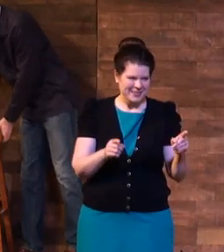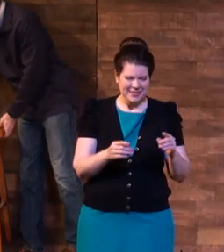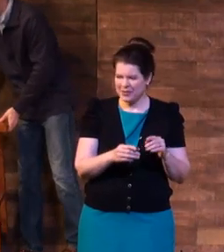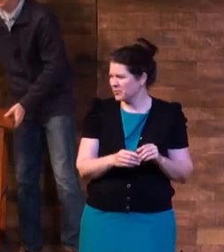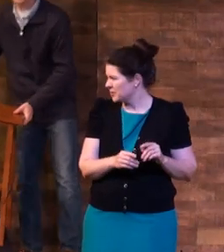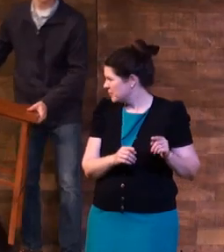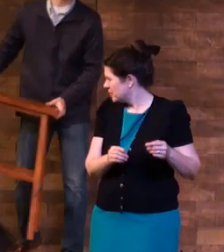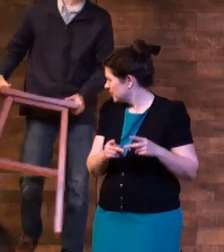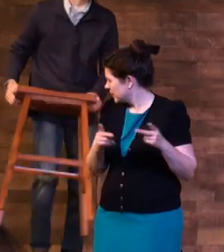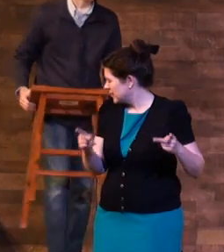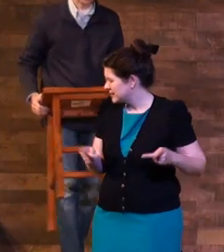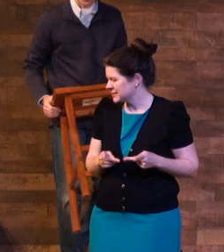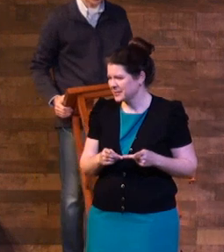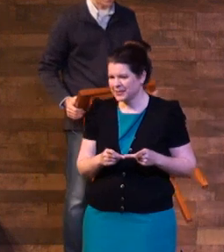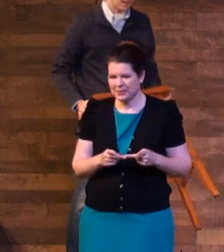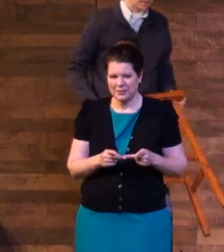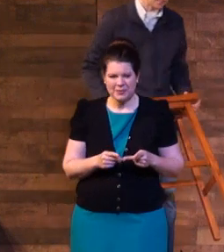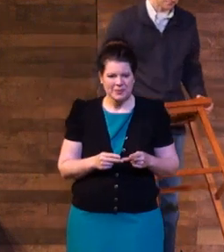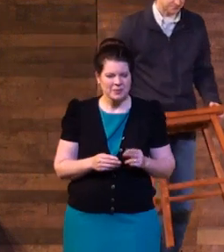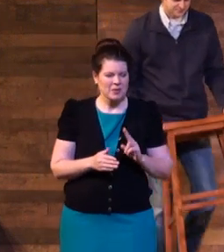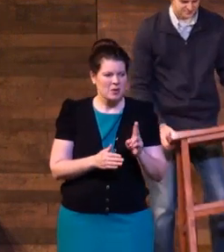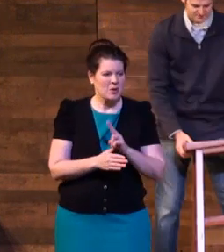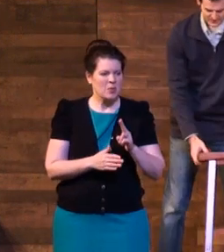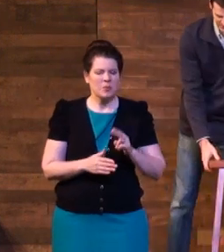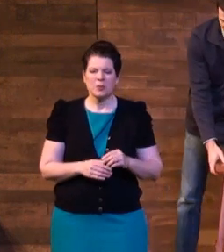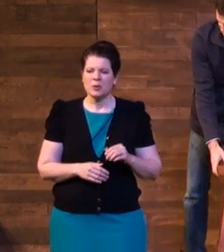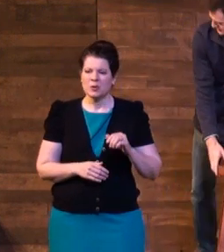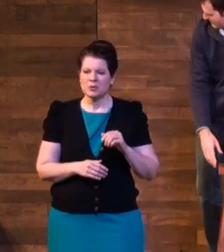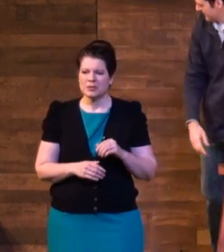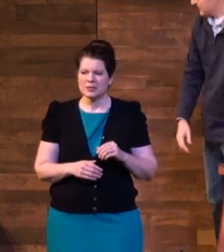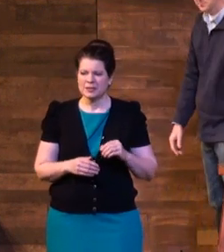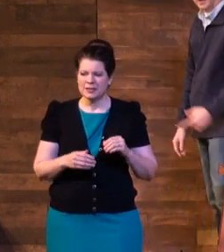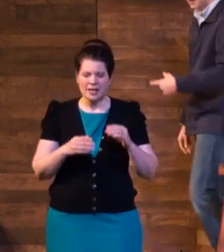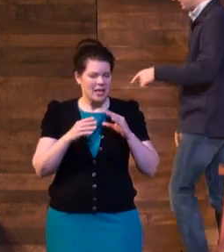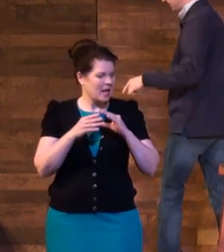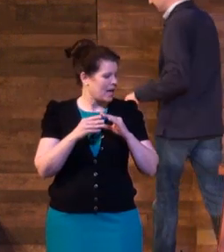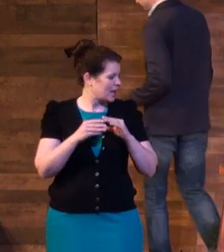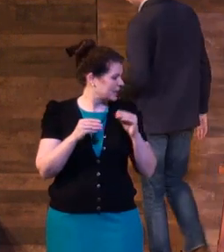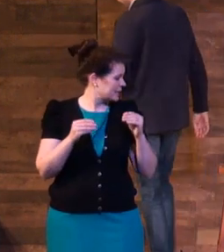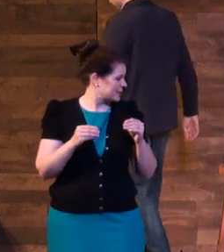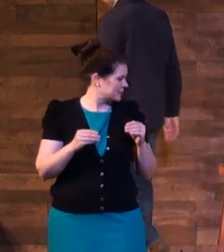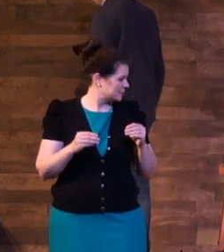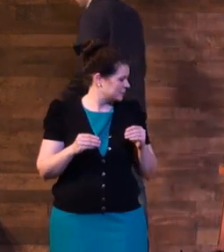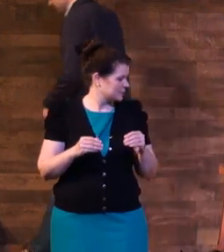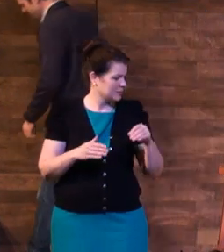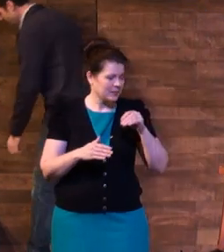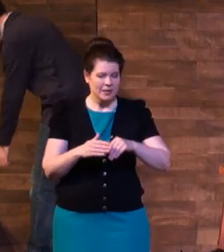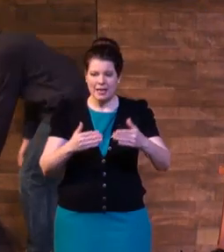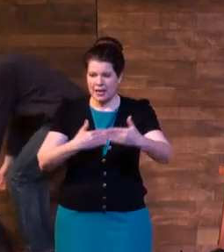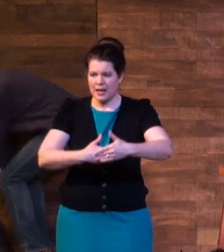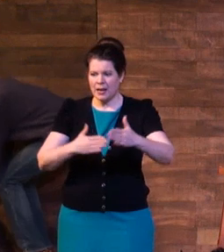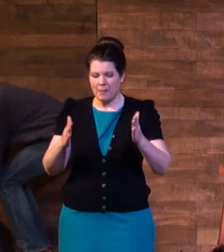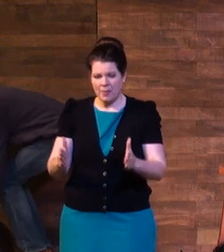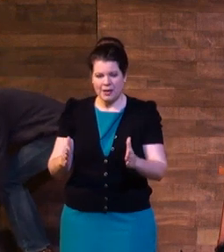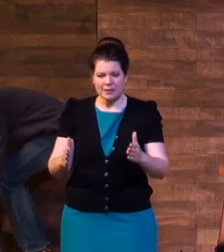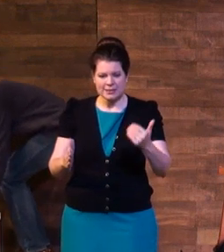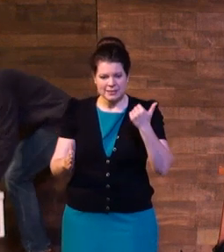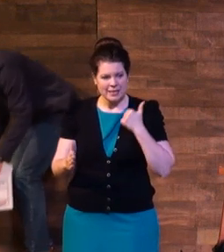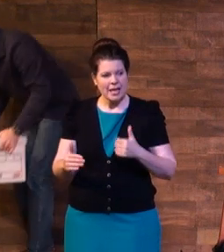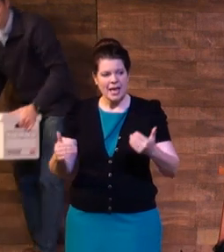like object lessons, so we'll do that. So in this box here, I have a bunch